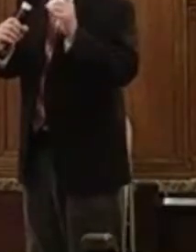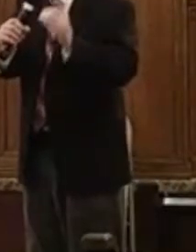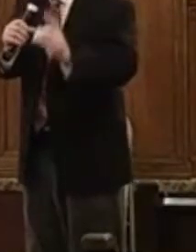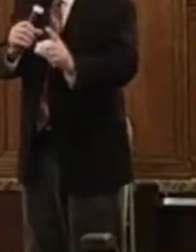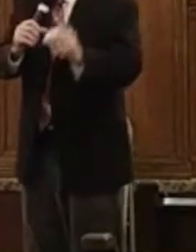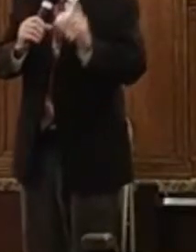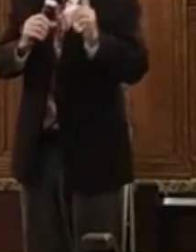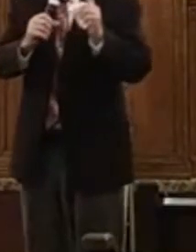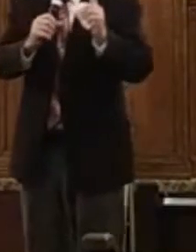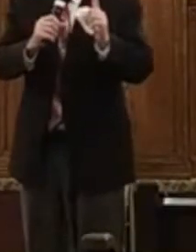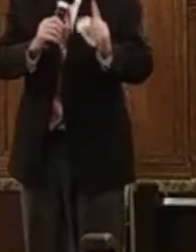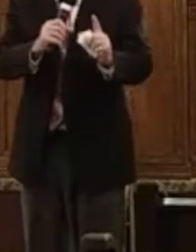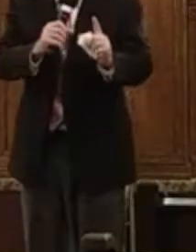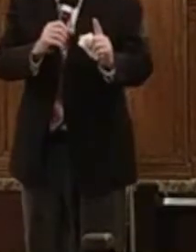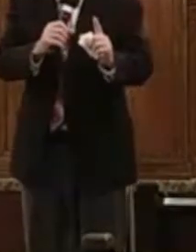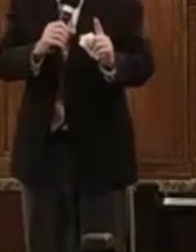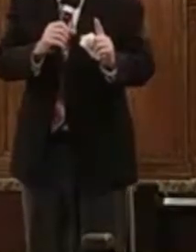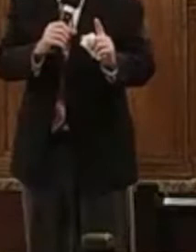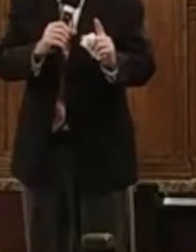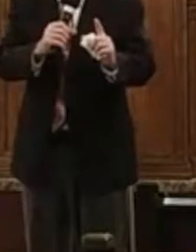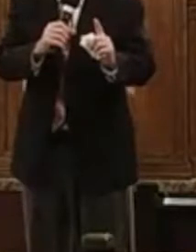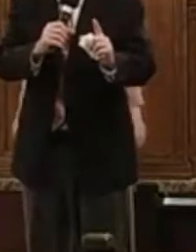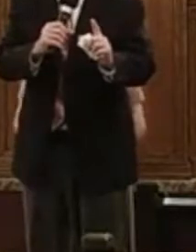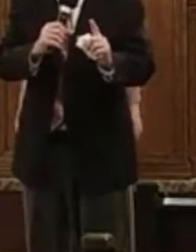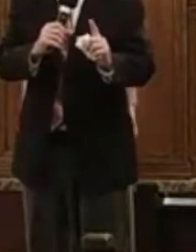And God begins to talk to him.